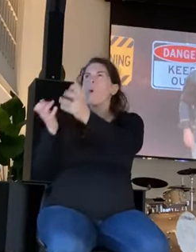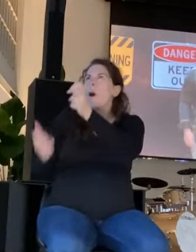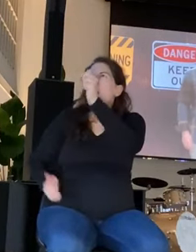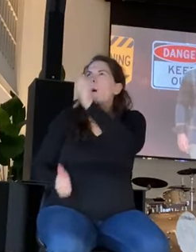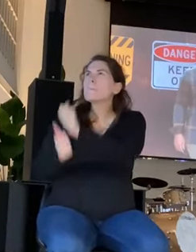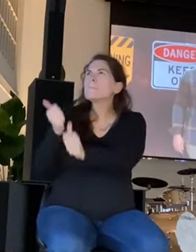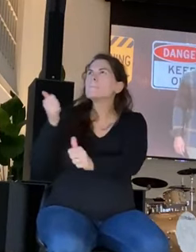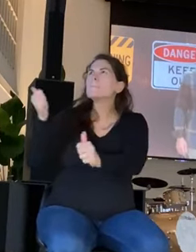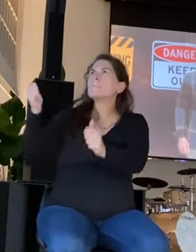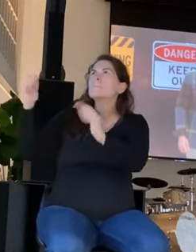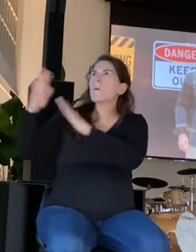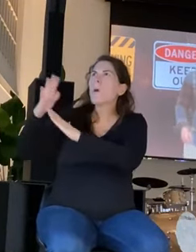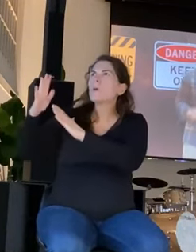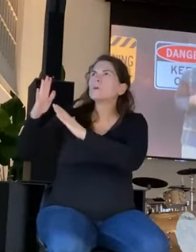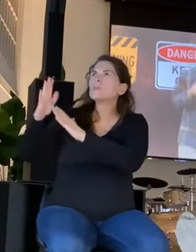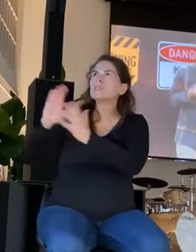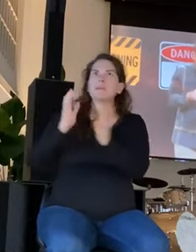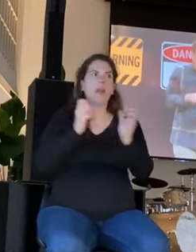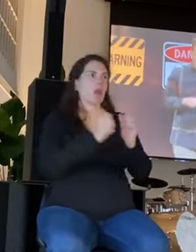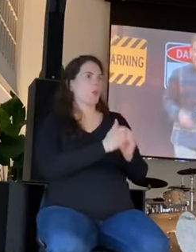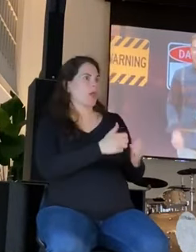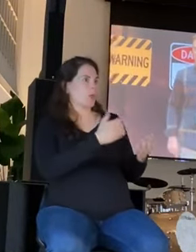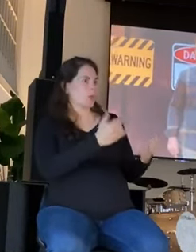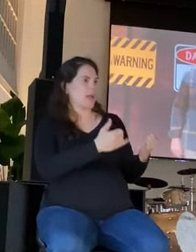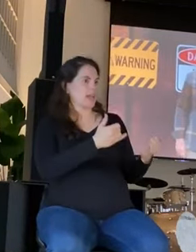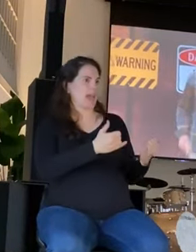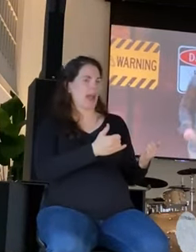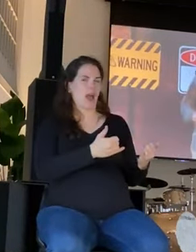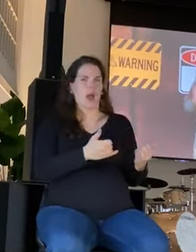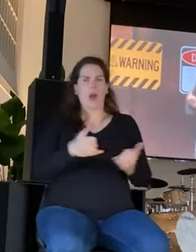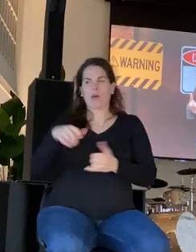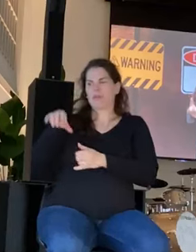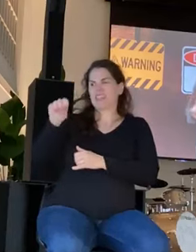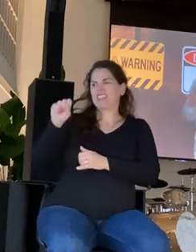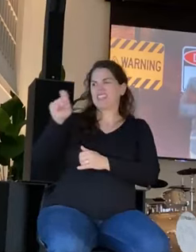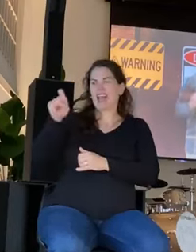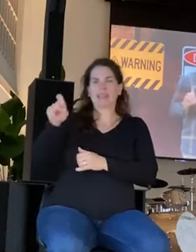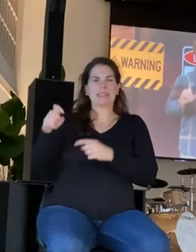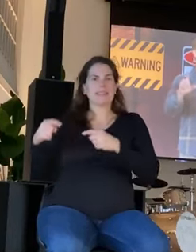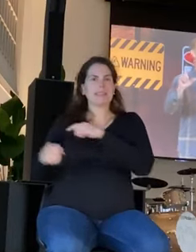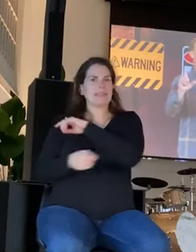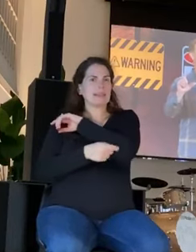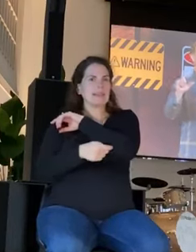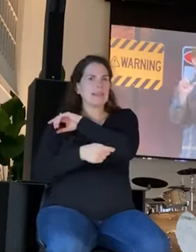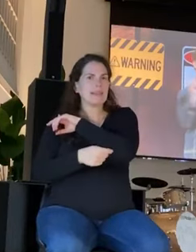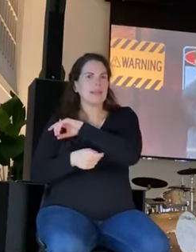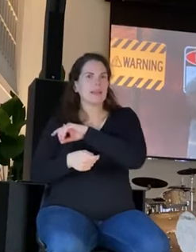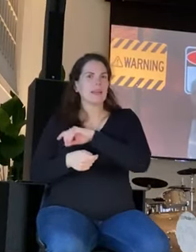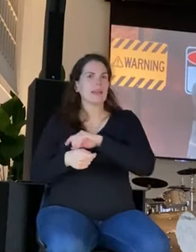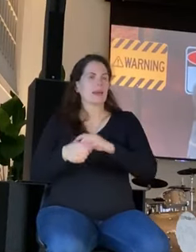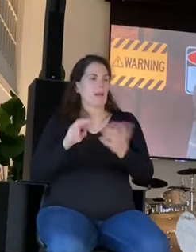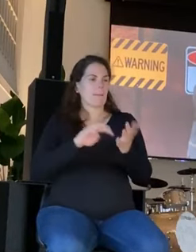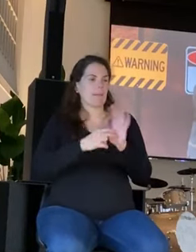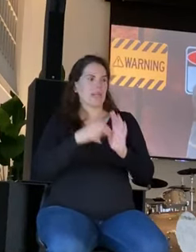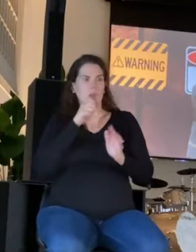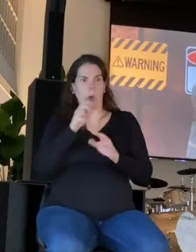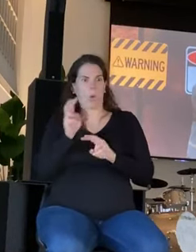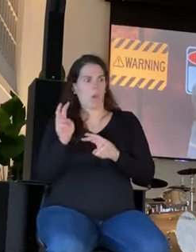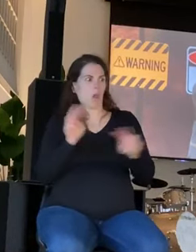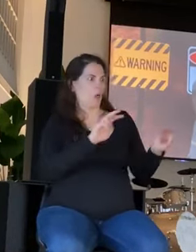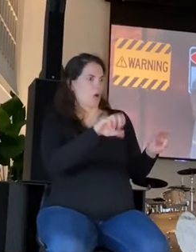Guard your heart. Solomon is basically saying, run from sexual sin. In another place, he says, don't even let your eyes look that